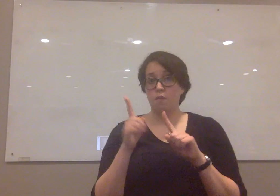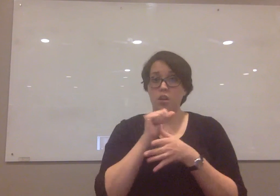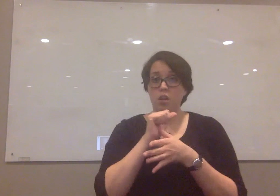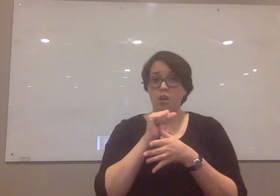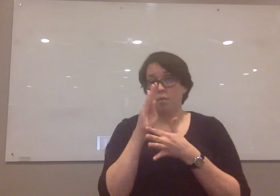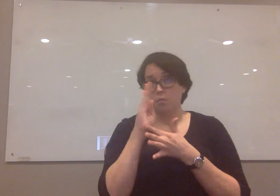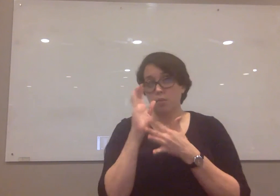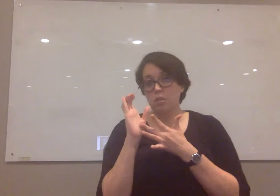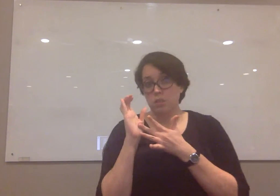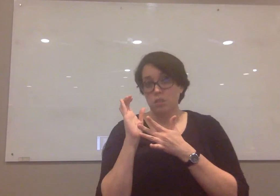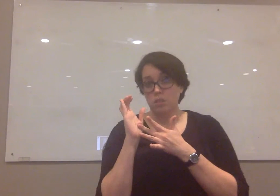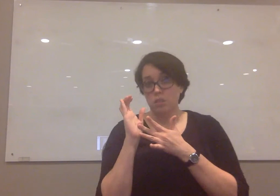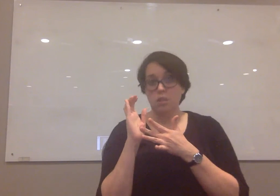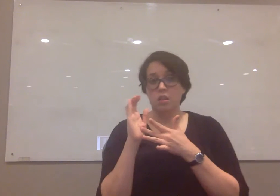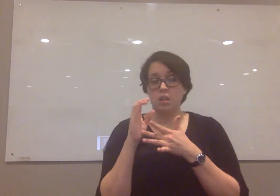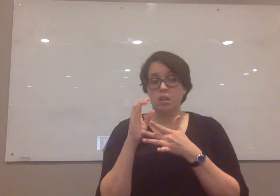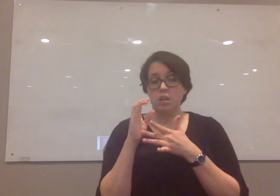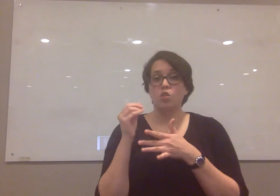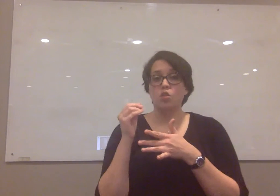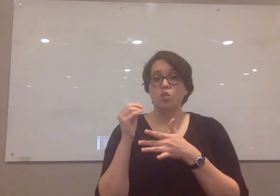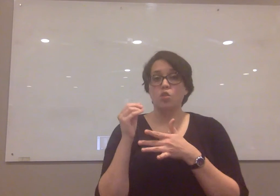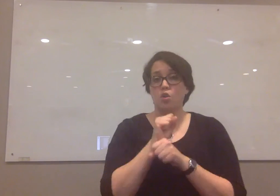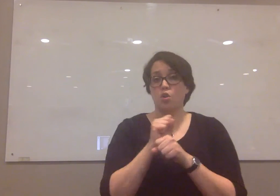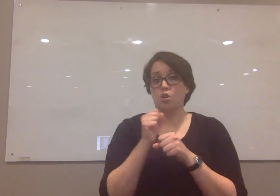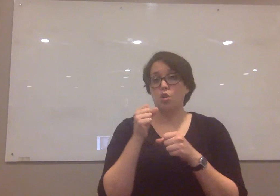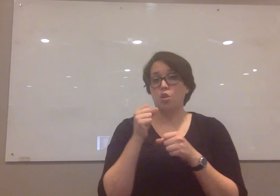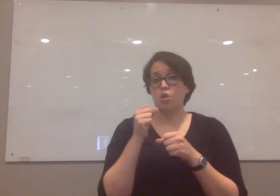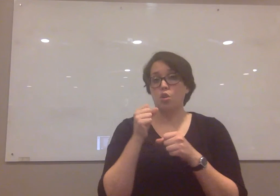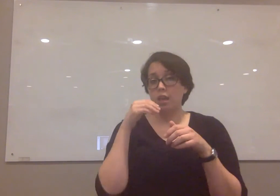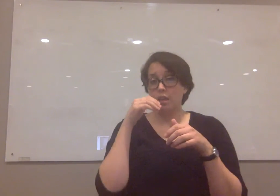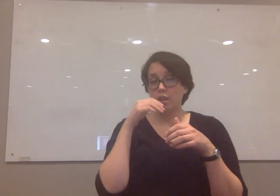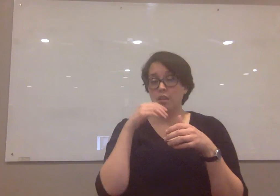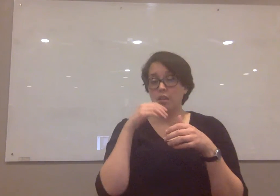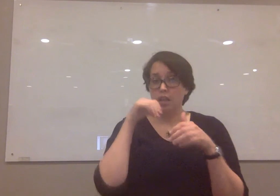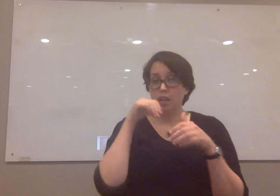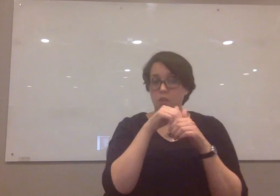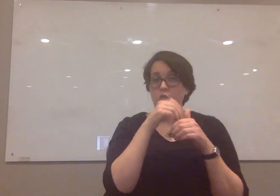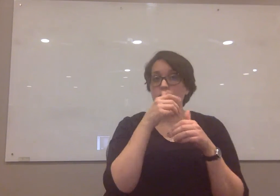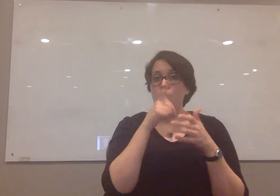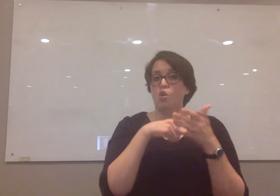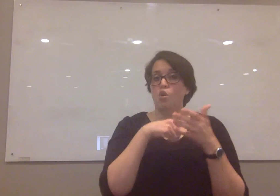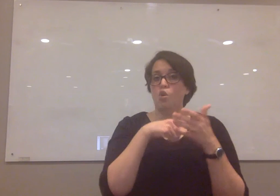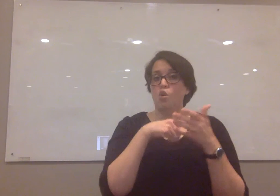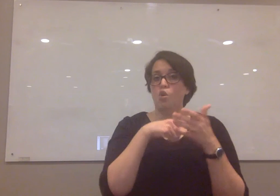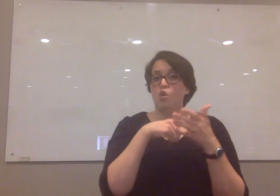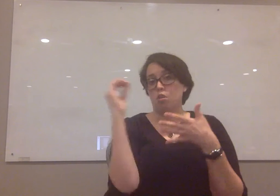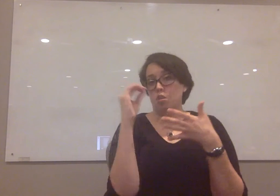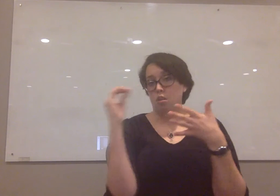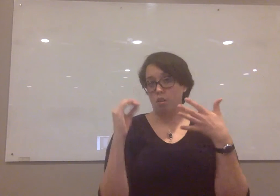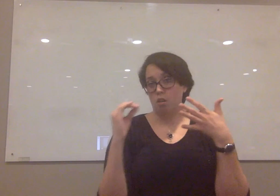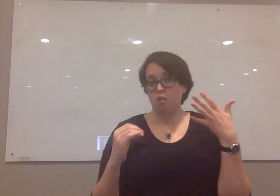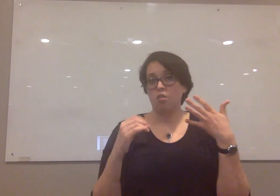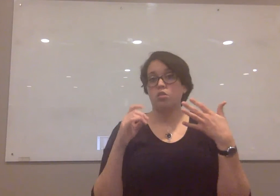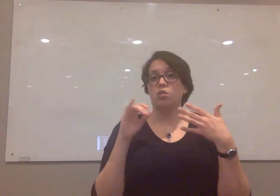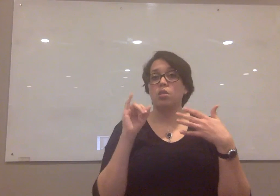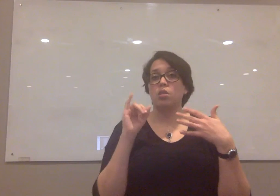you're weaving through whatever you want to do. In the case of OK result versus error, right,